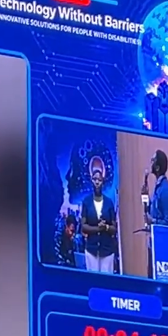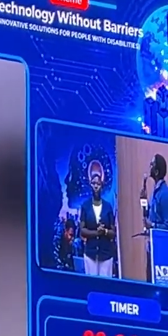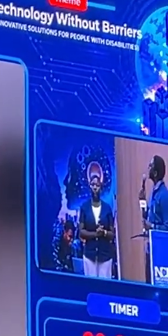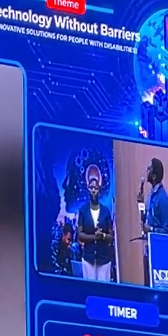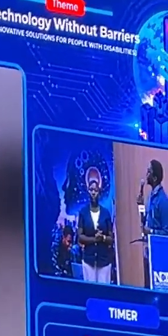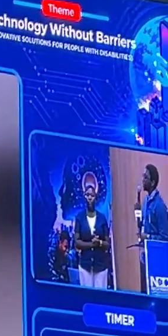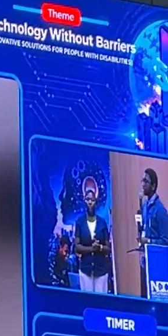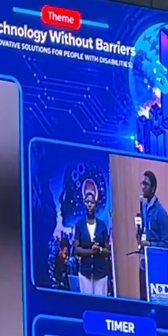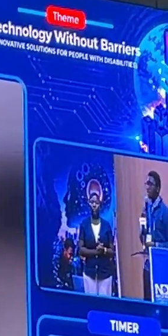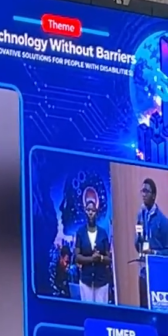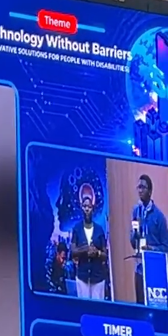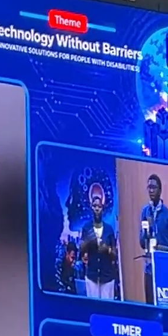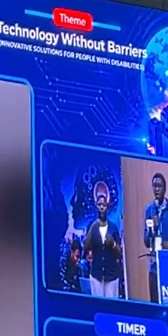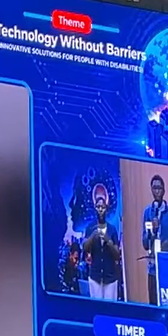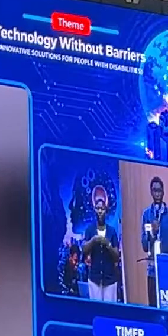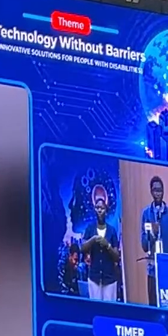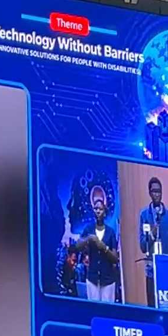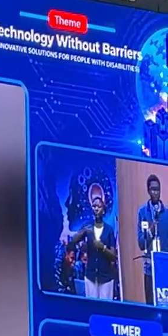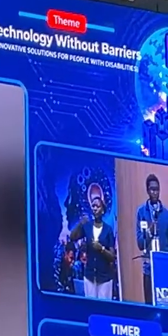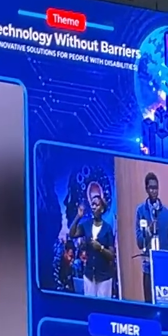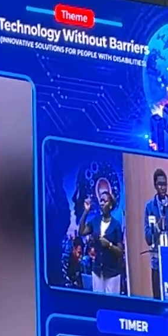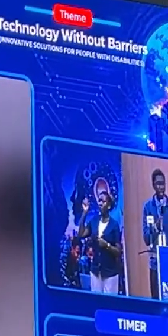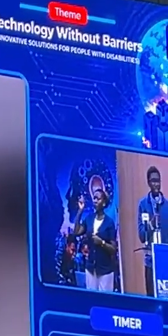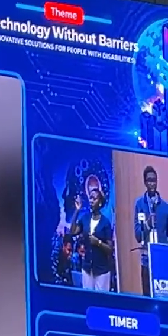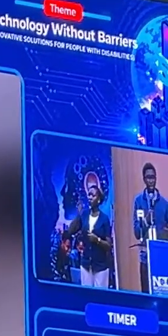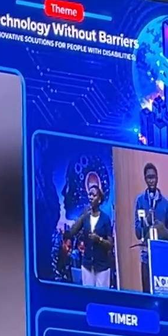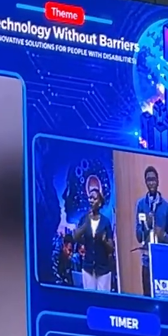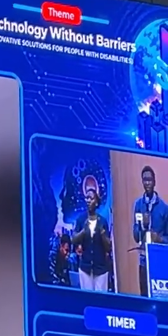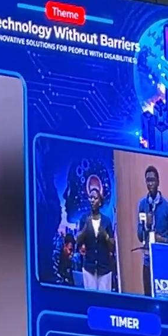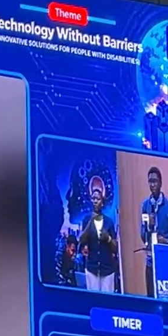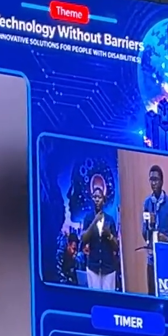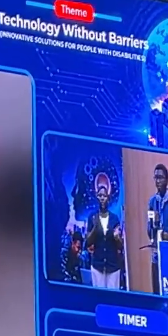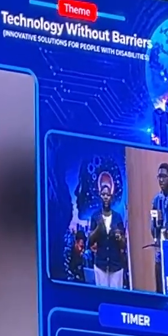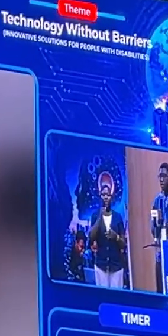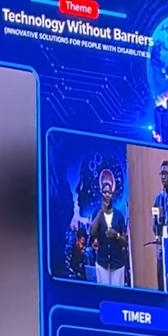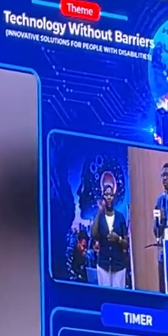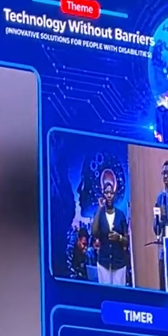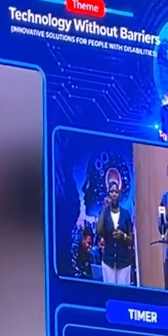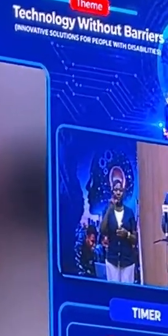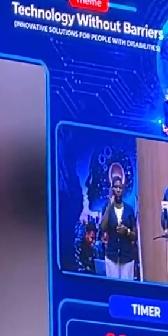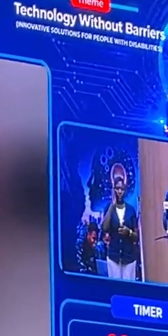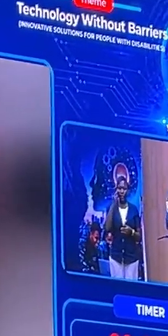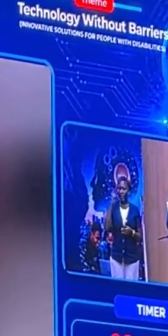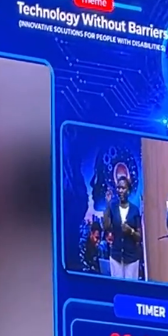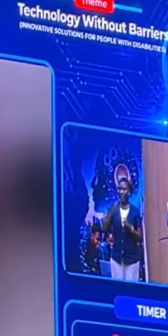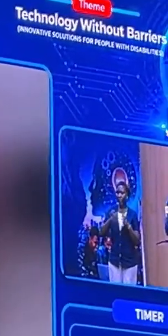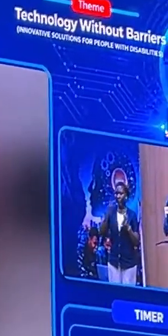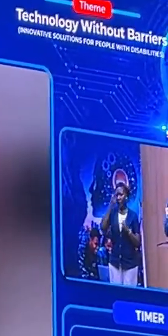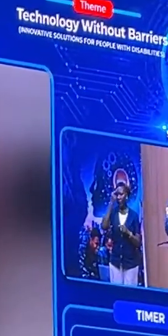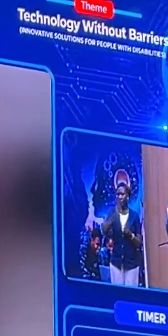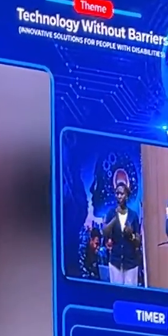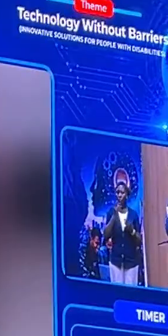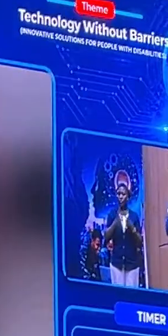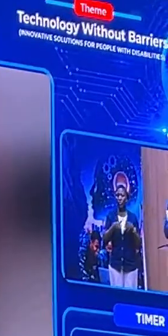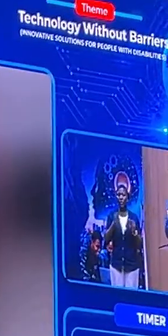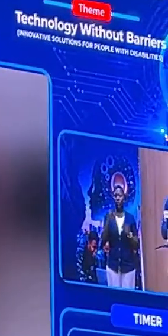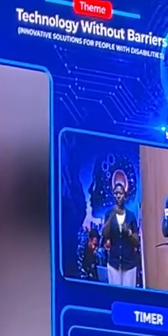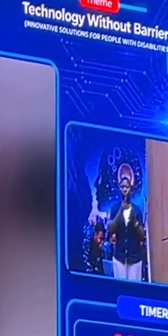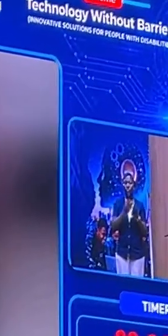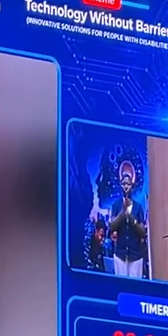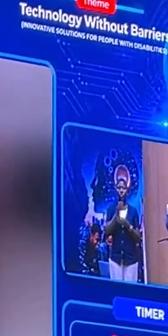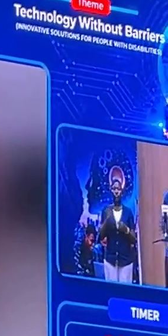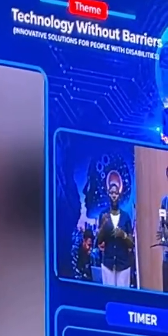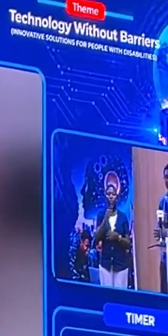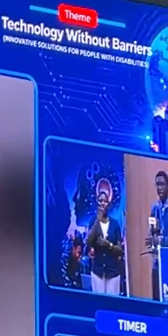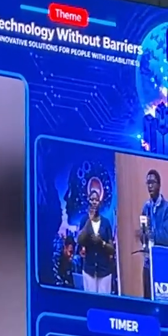Yeah. So in this demo, if you were here yesterday, you'll see it's a bit different because I want to take you through the journey that Gyronics has gone through. Not just